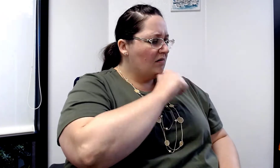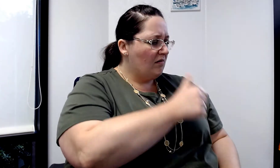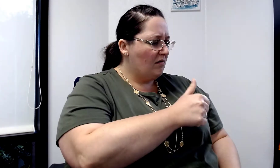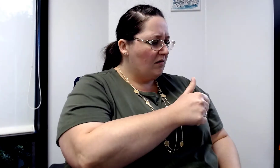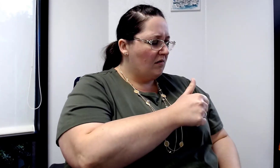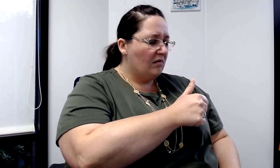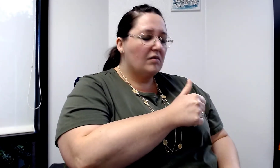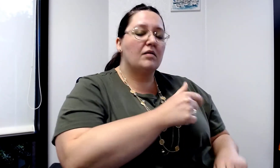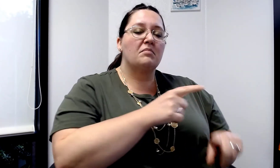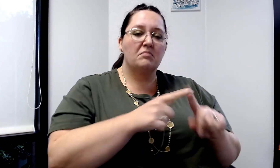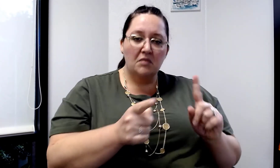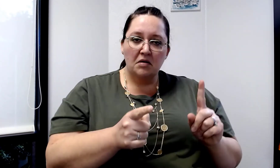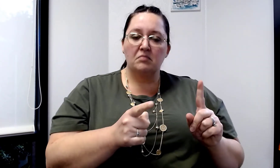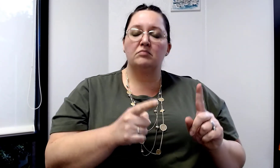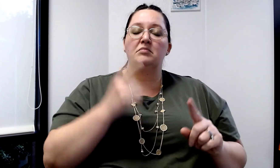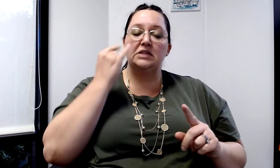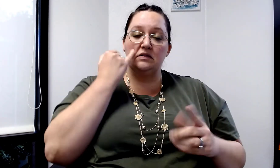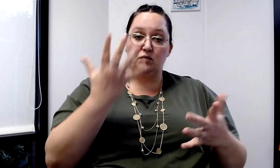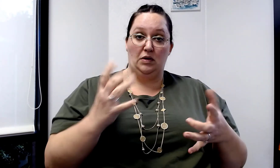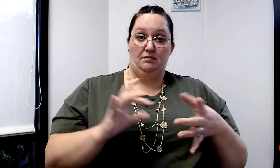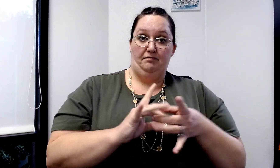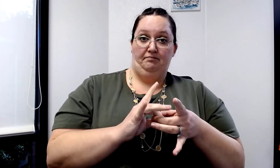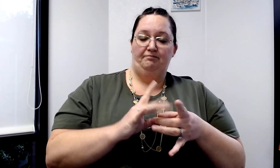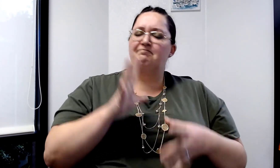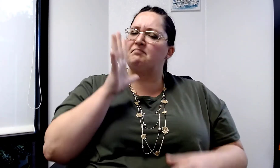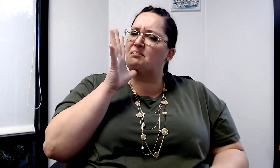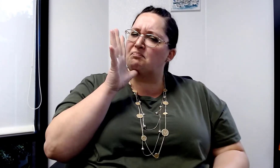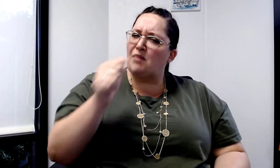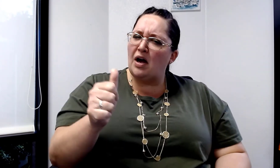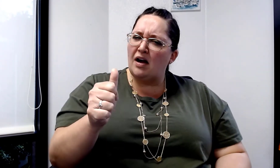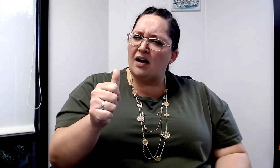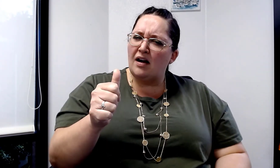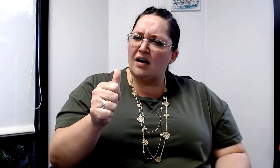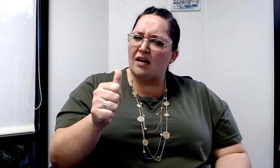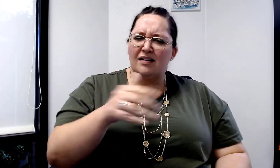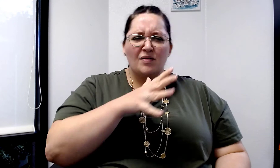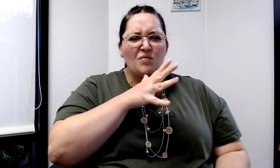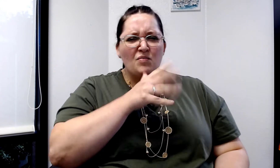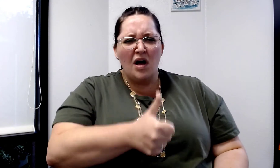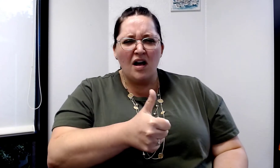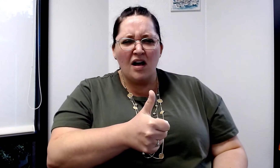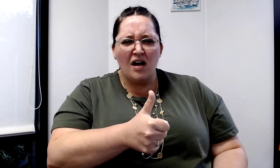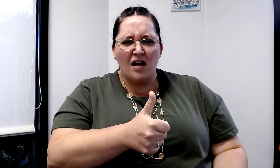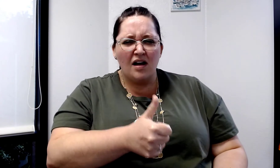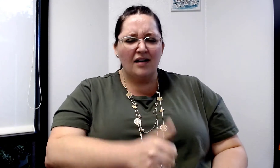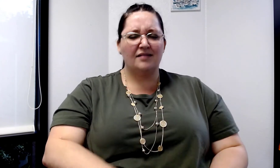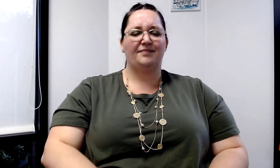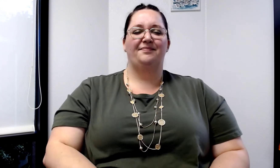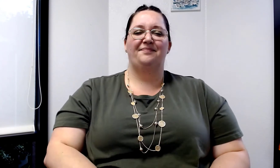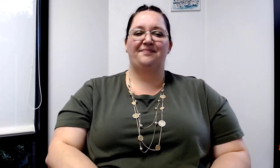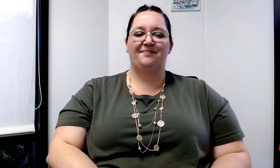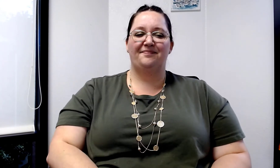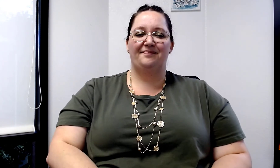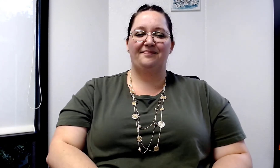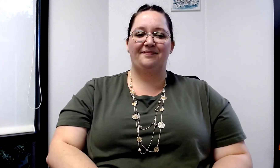Why not? You can separate it if you want. But if you want to use the combined sign, why not? Go from 5 to open A from under your chin.